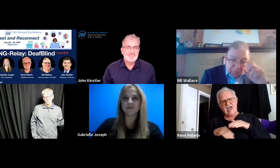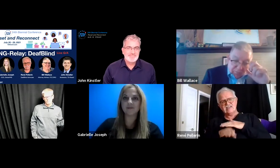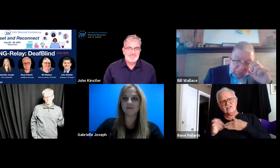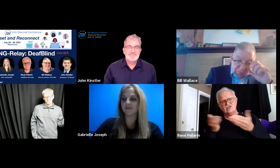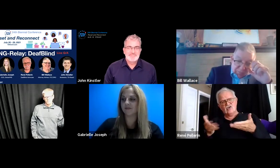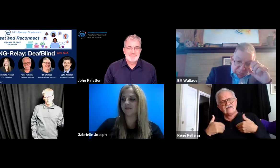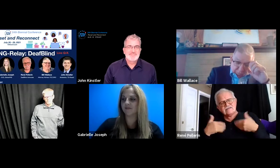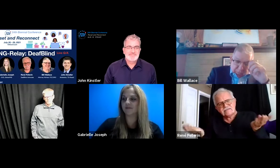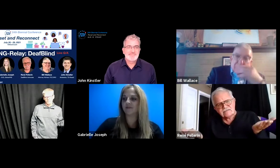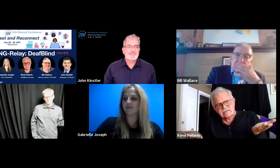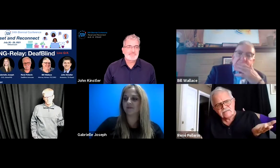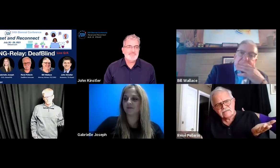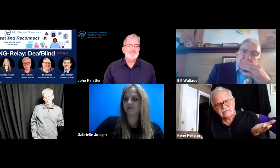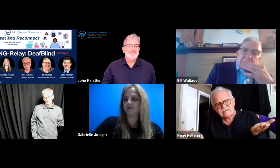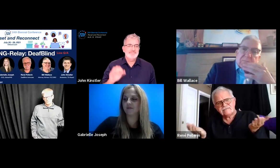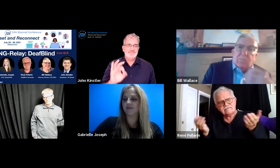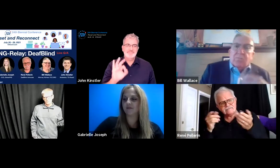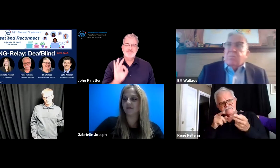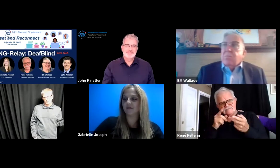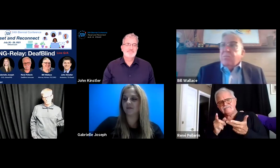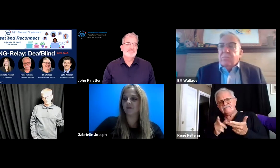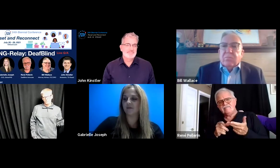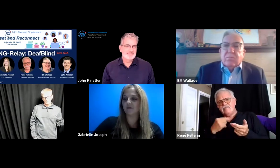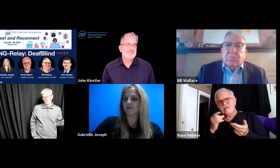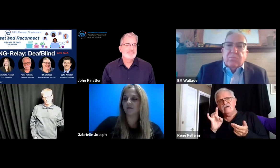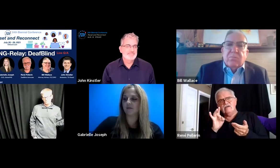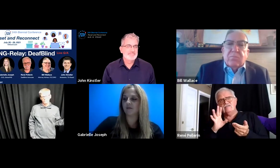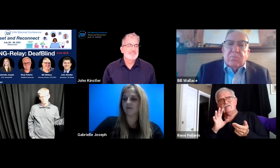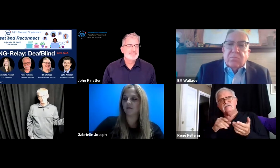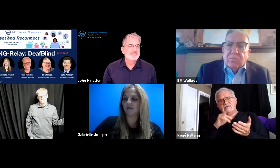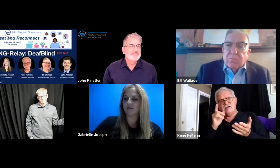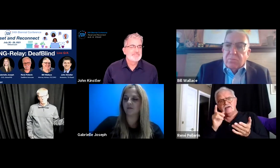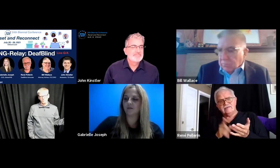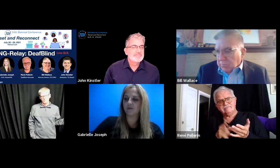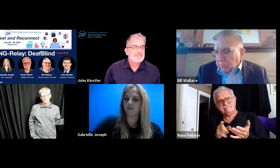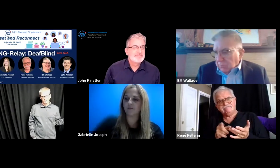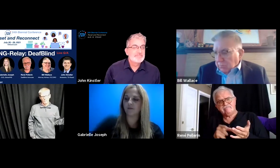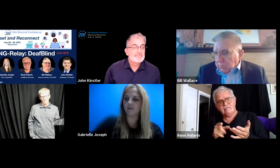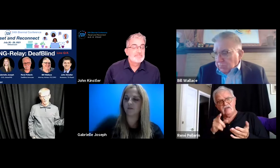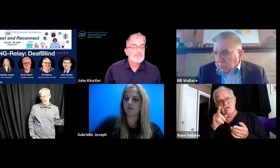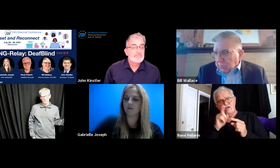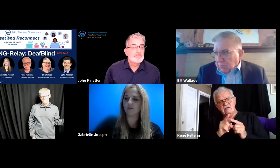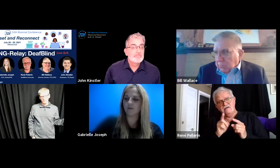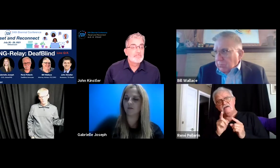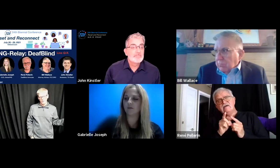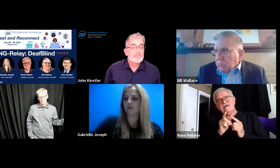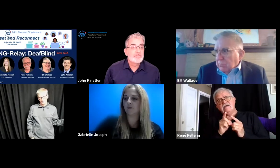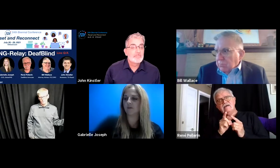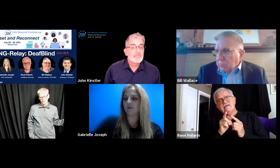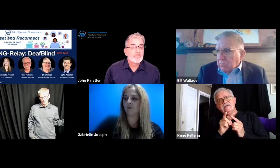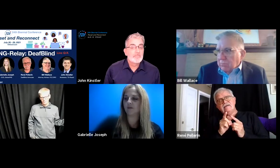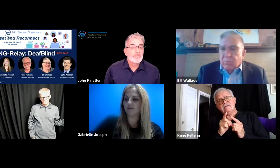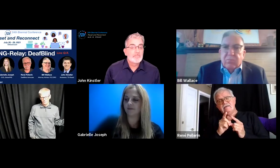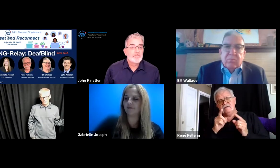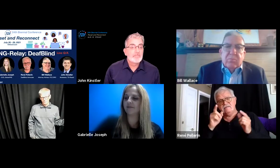working from home, and there was more accessibility, and it became unequal for all the deafblind people out there. It was